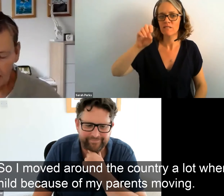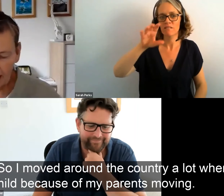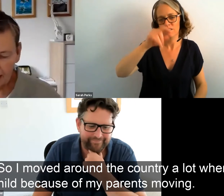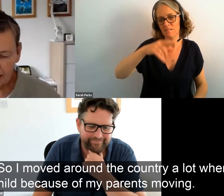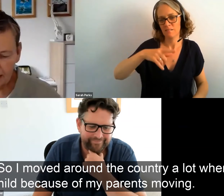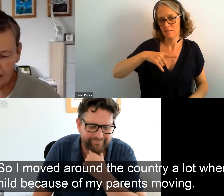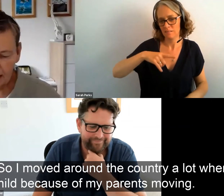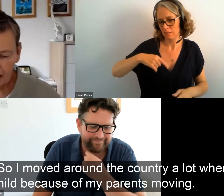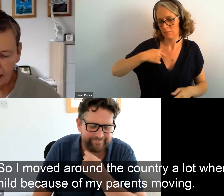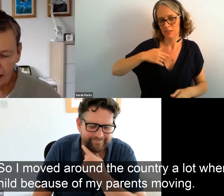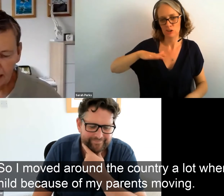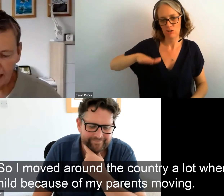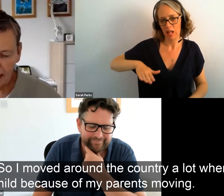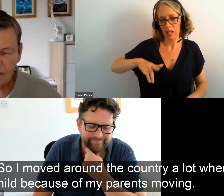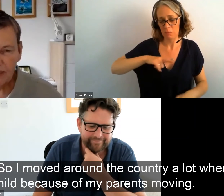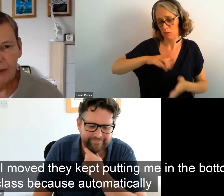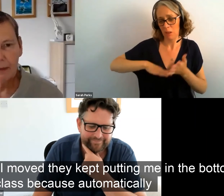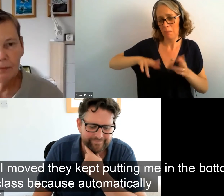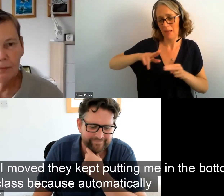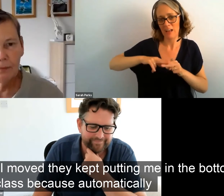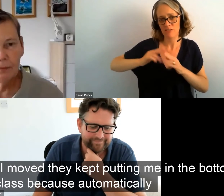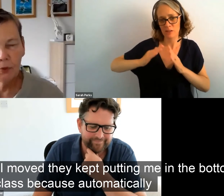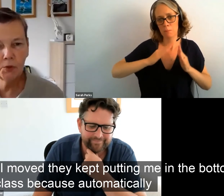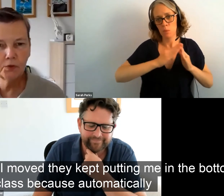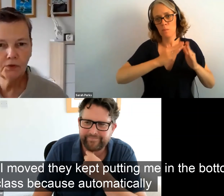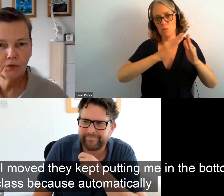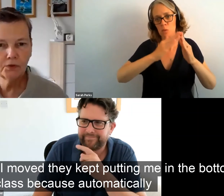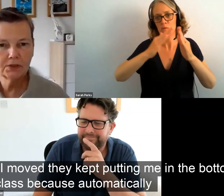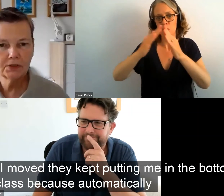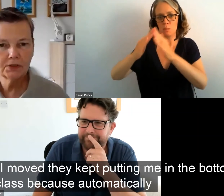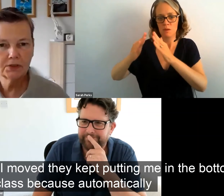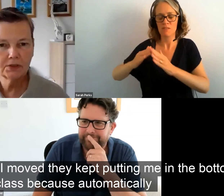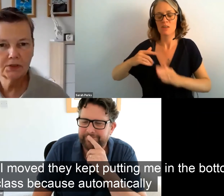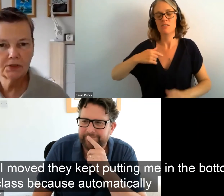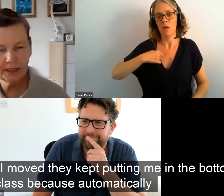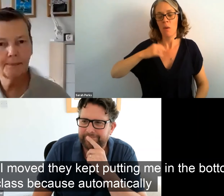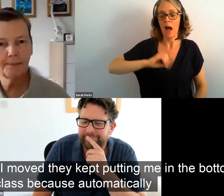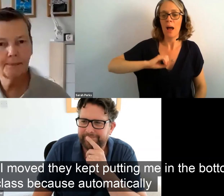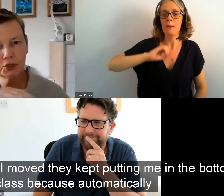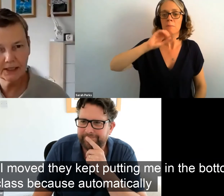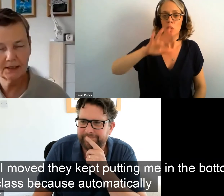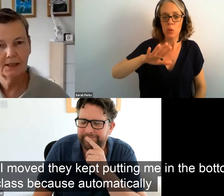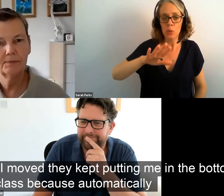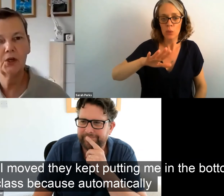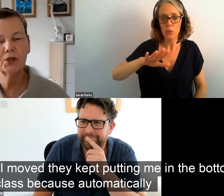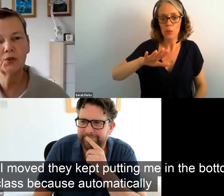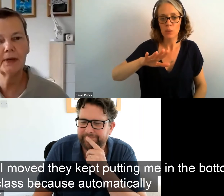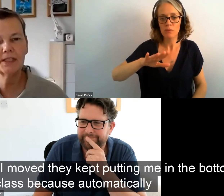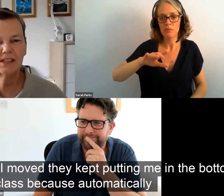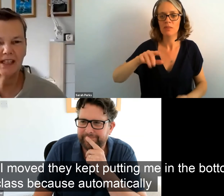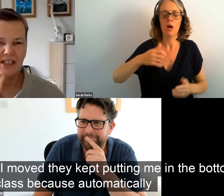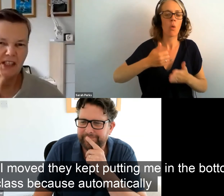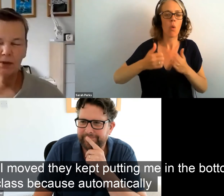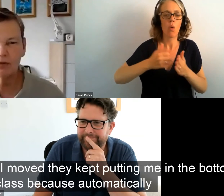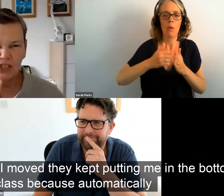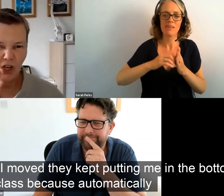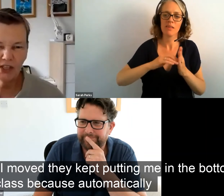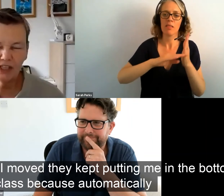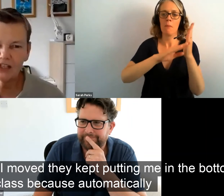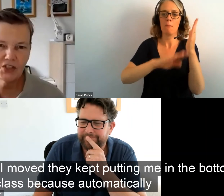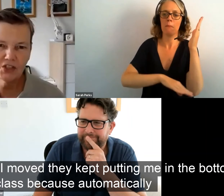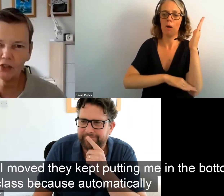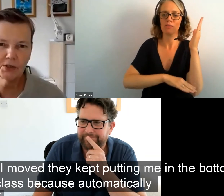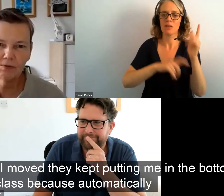my parents moved. And every time I moved, they kept putting me in the bottom class